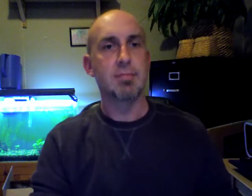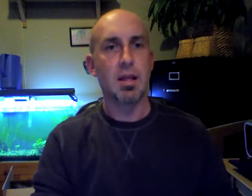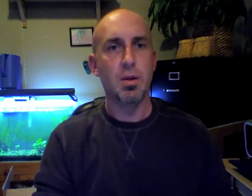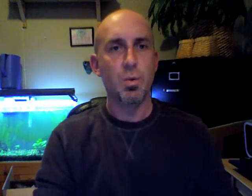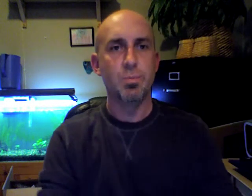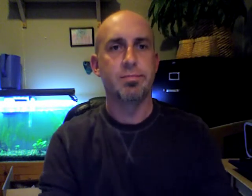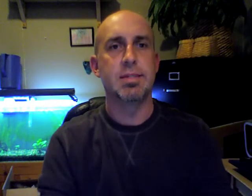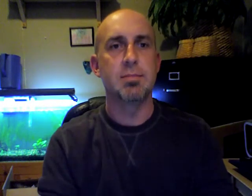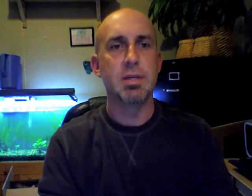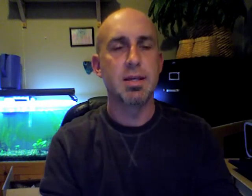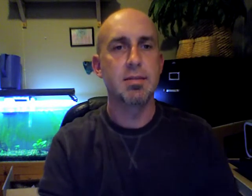Hello, it's me again.